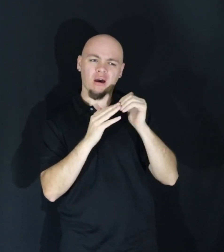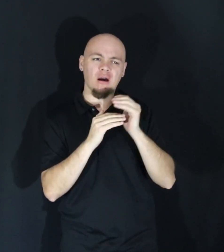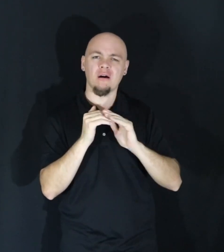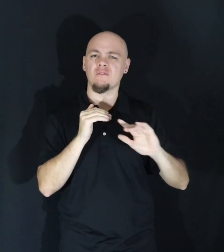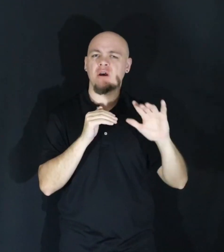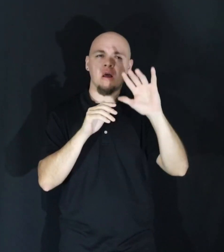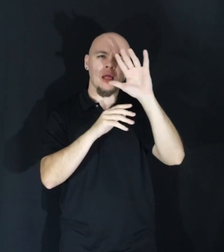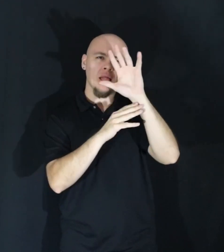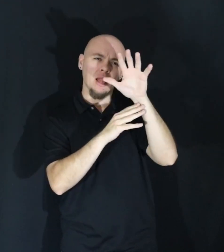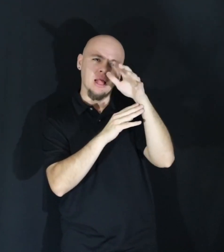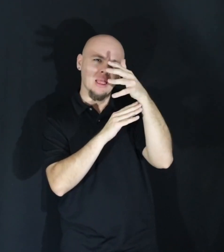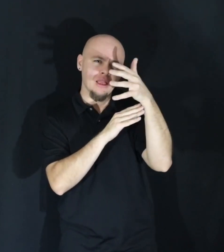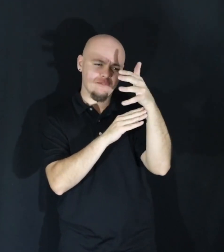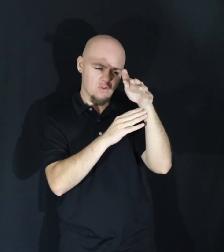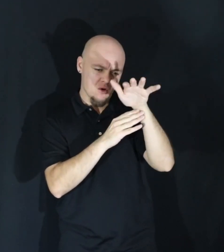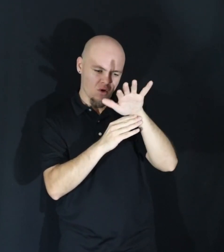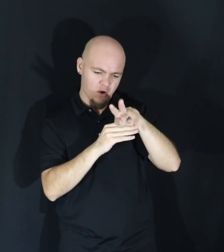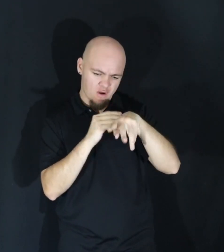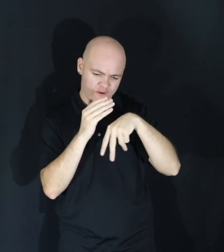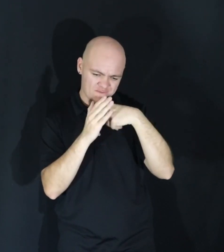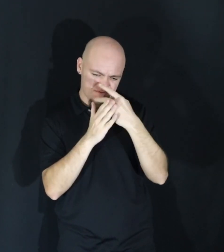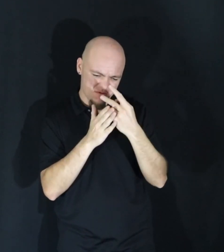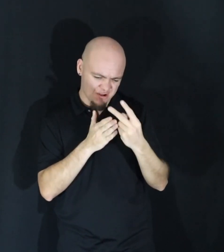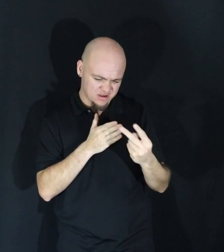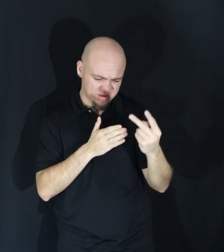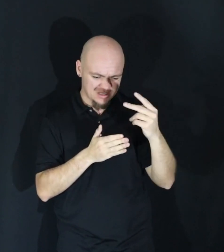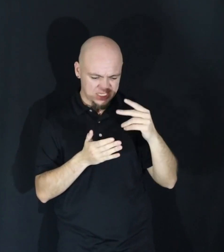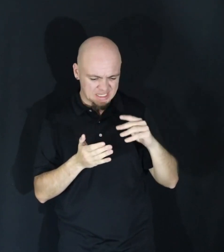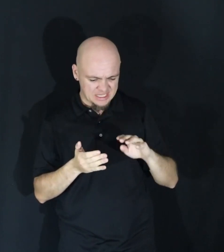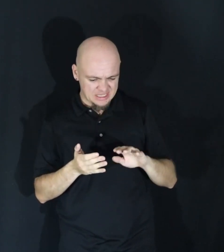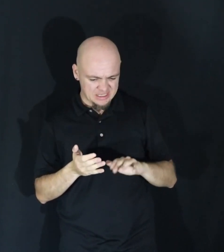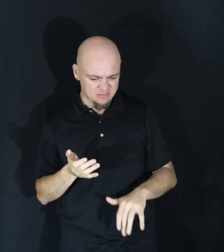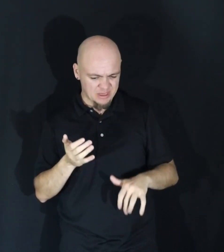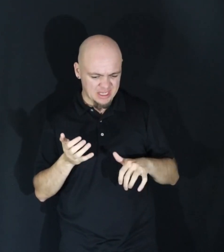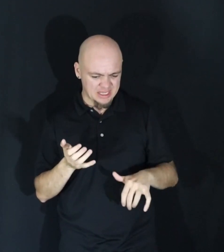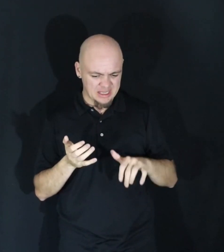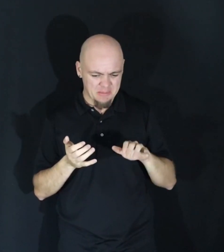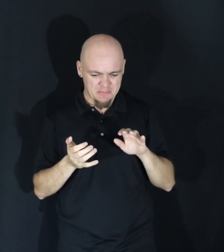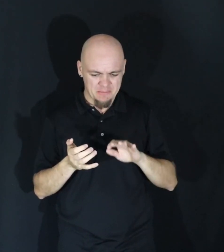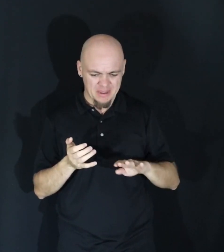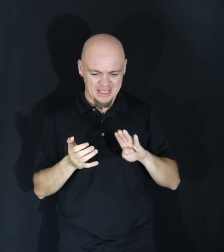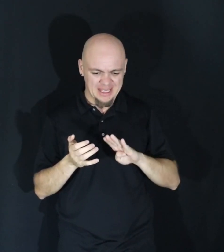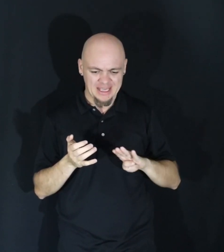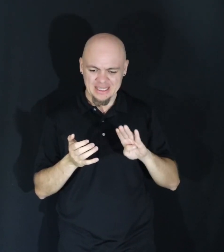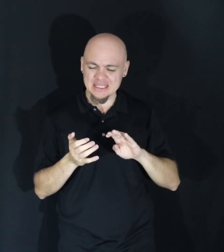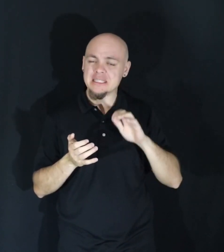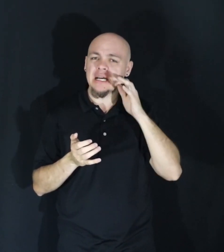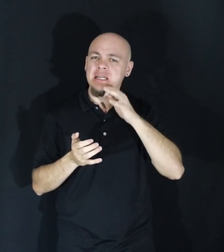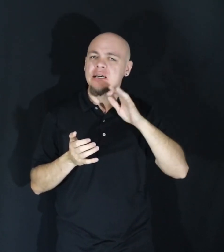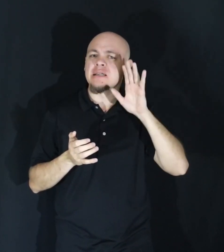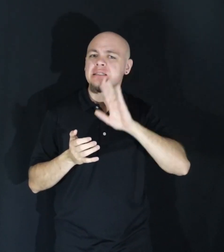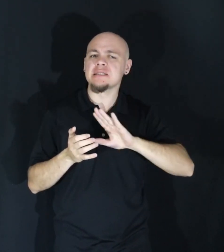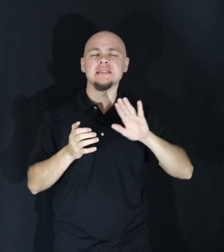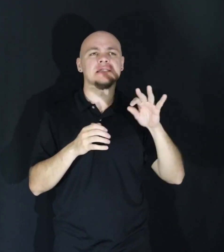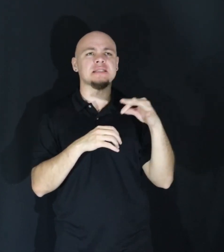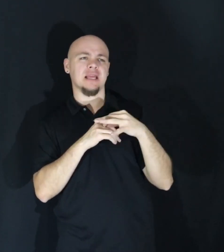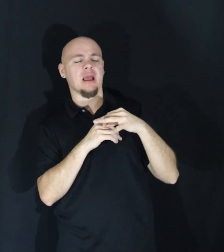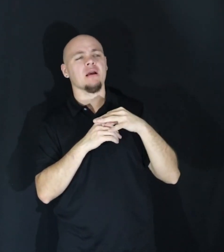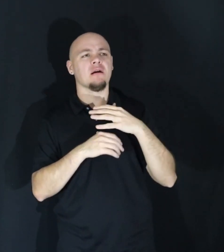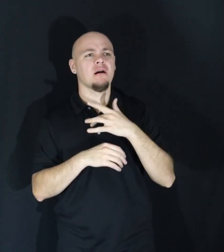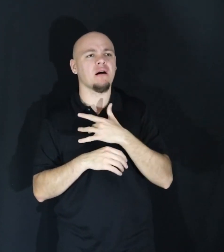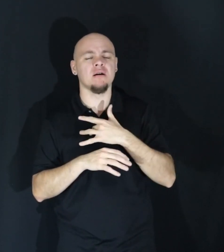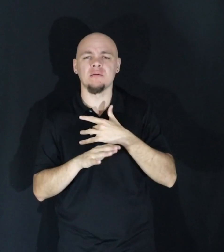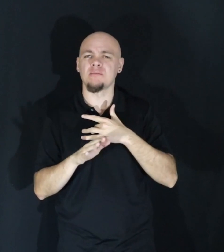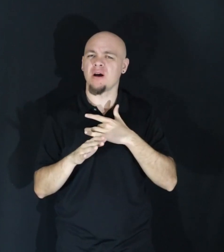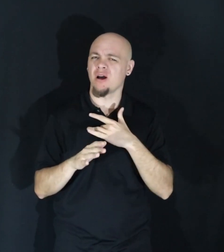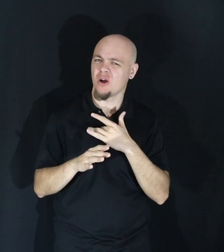and fall, they fall to chords, and bees in spring don't sting, they sing. Ha! My lonely heart